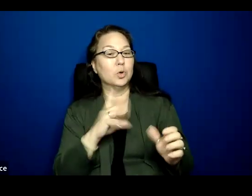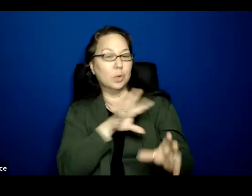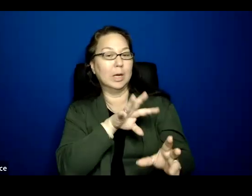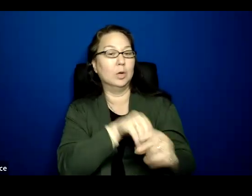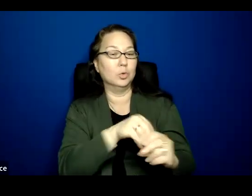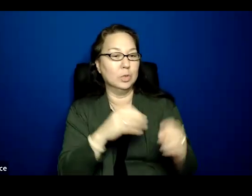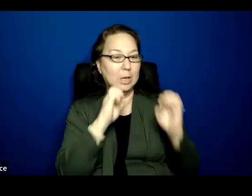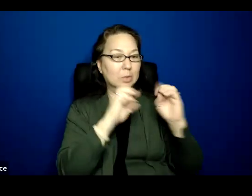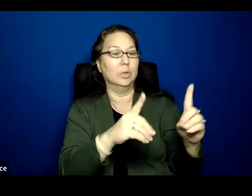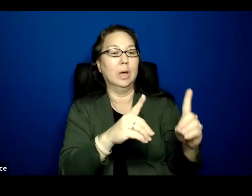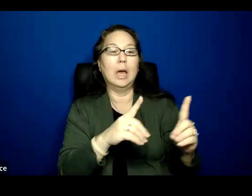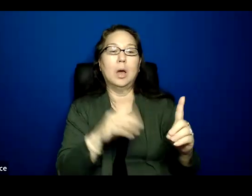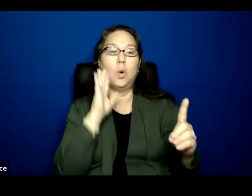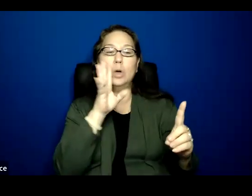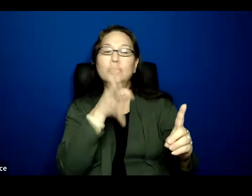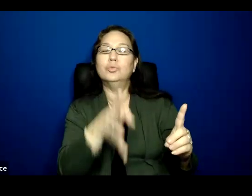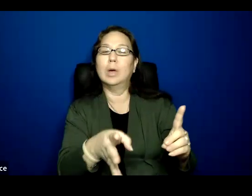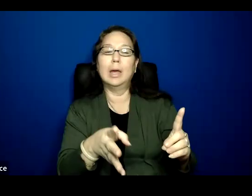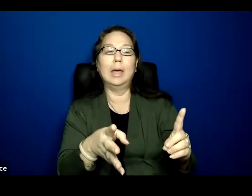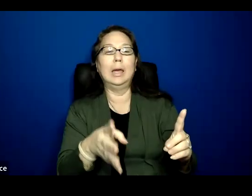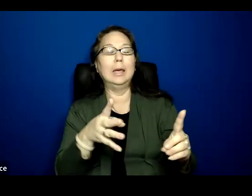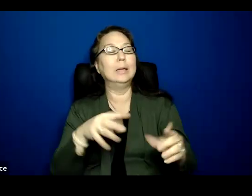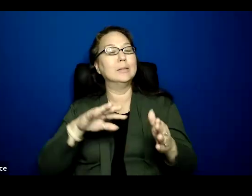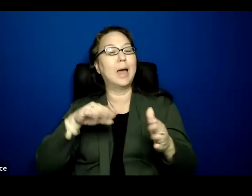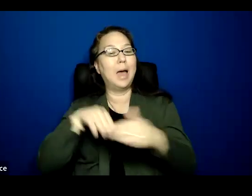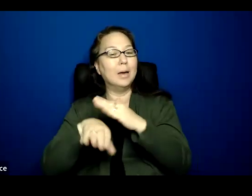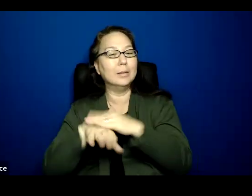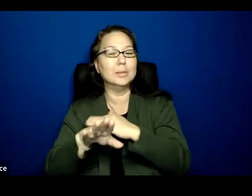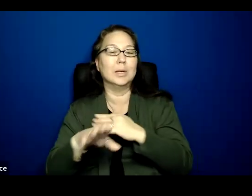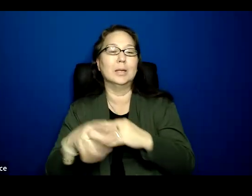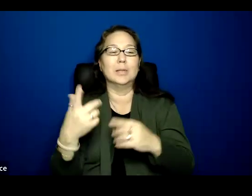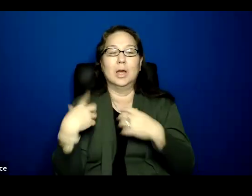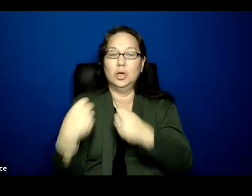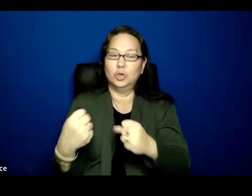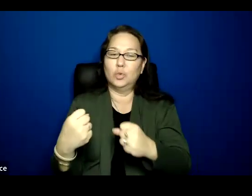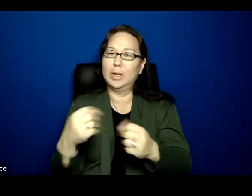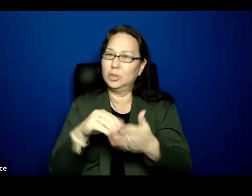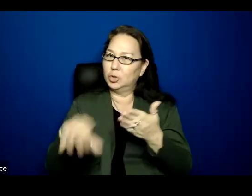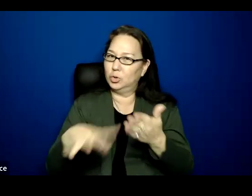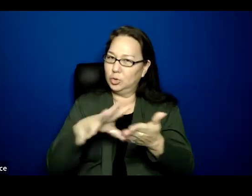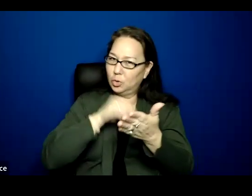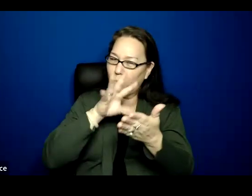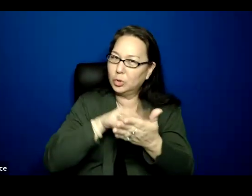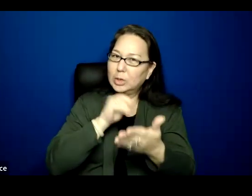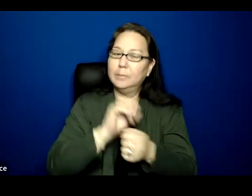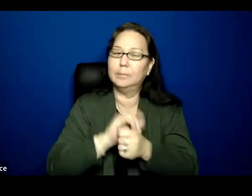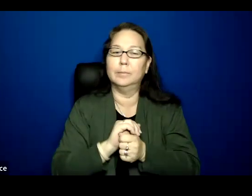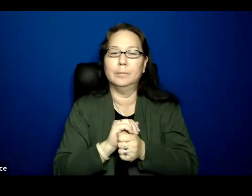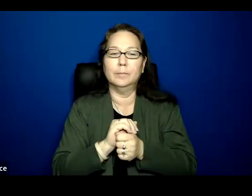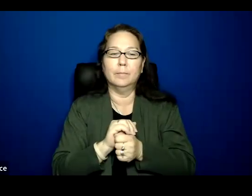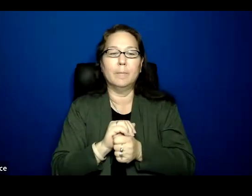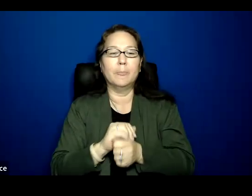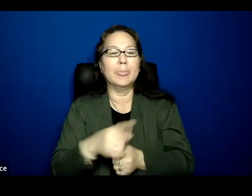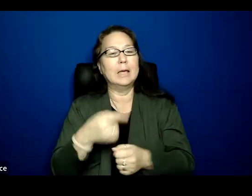expands access and strengthens student learning. These milestones include ensuring all students engage with rigorous